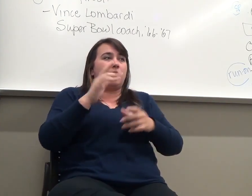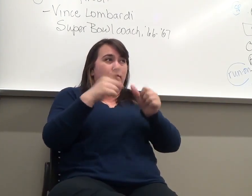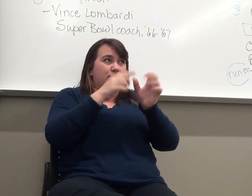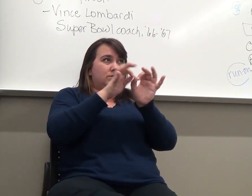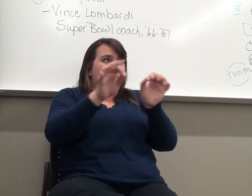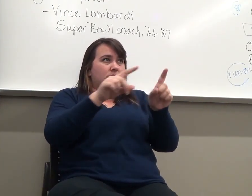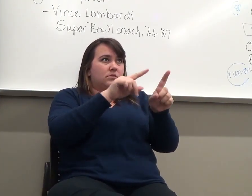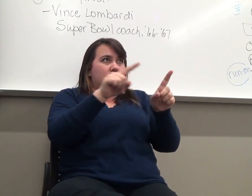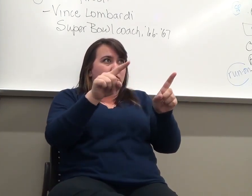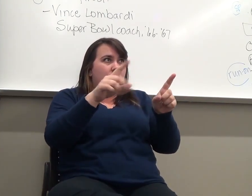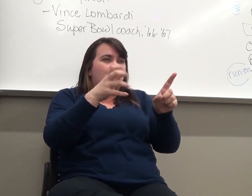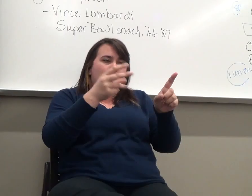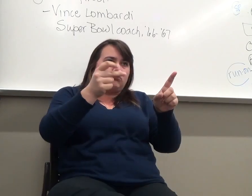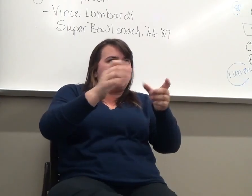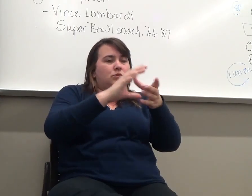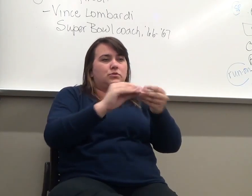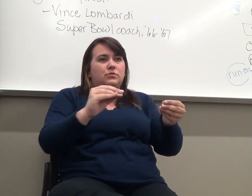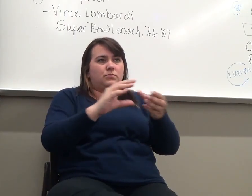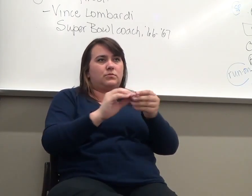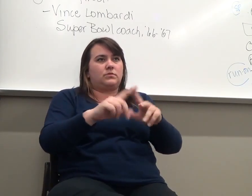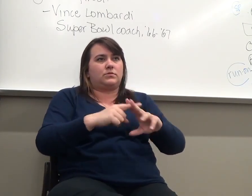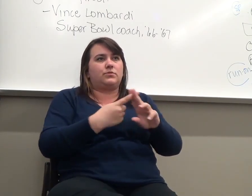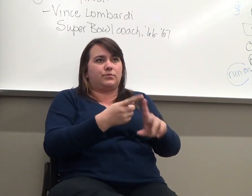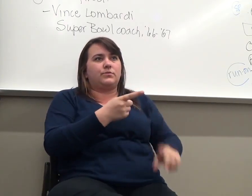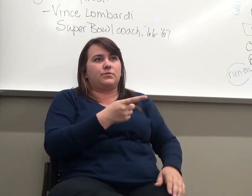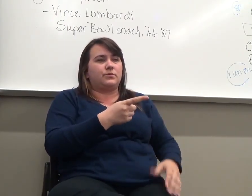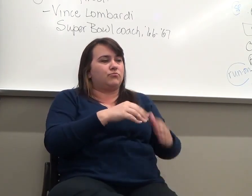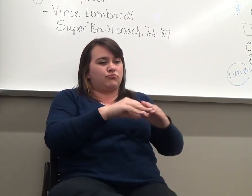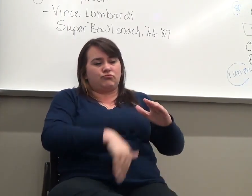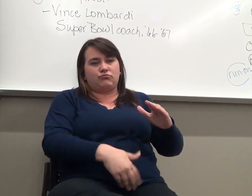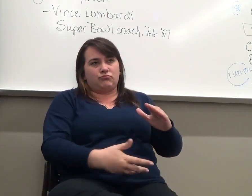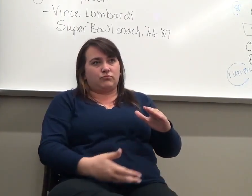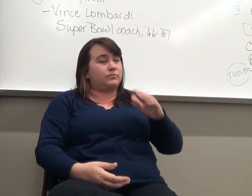these I don't know where these came from.